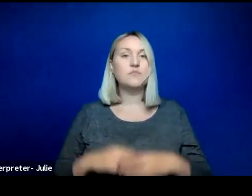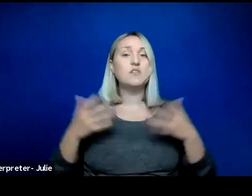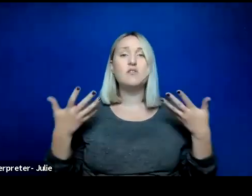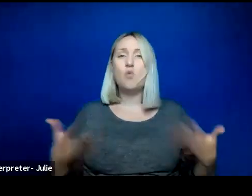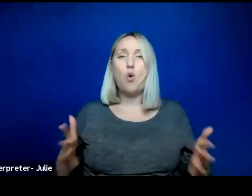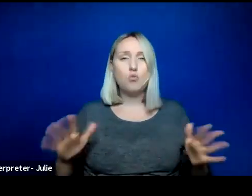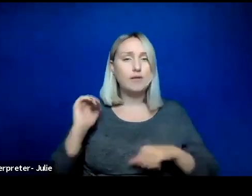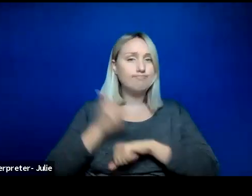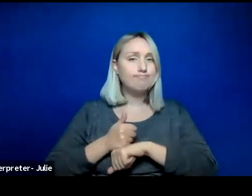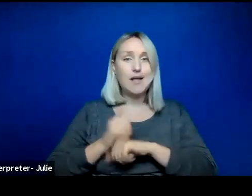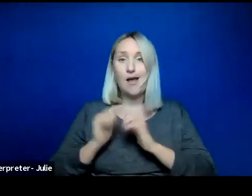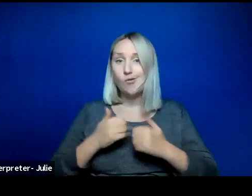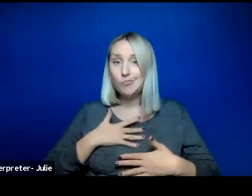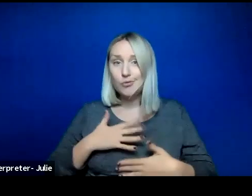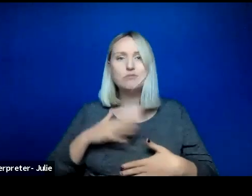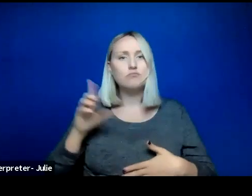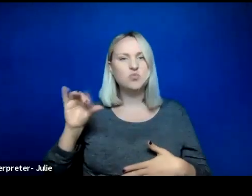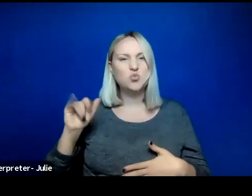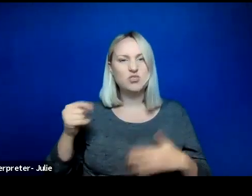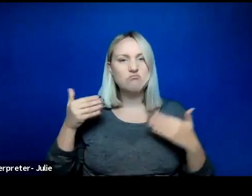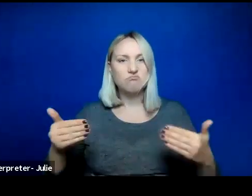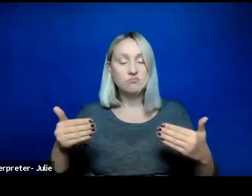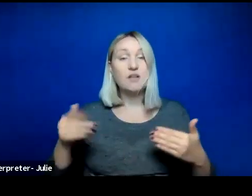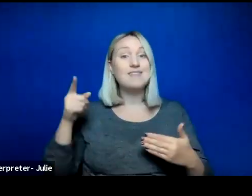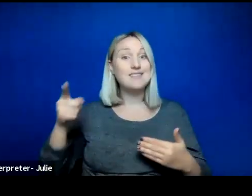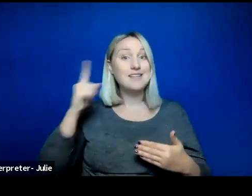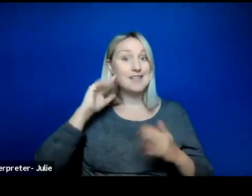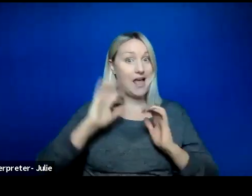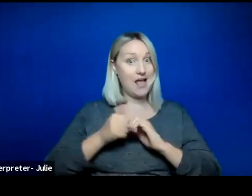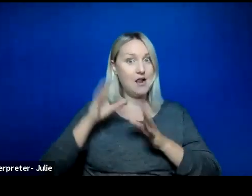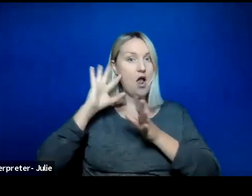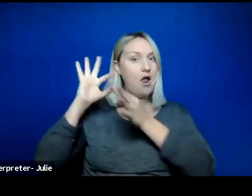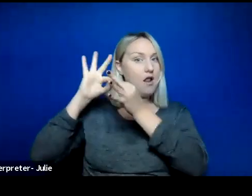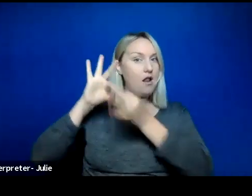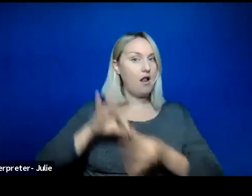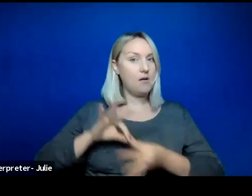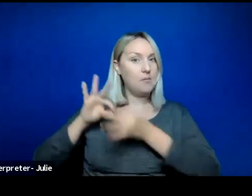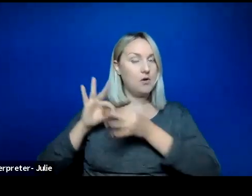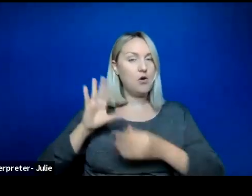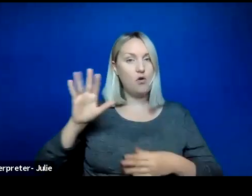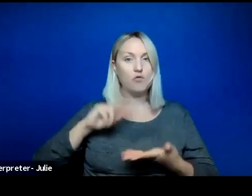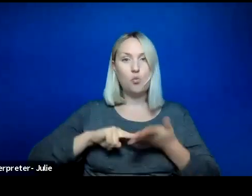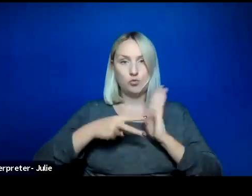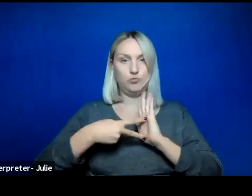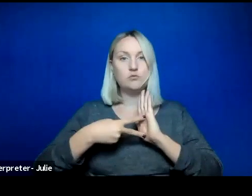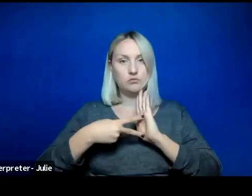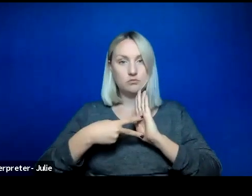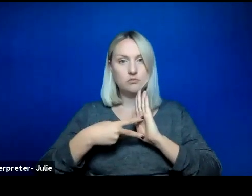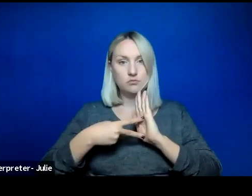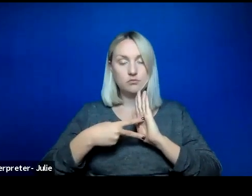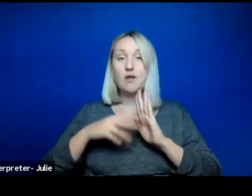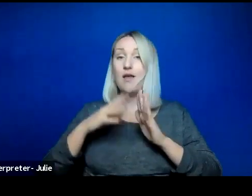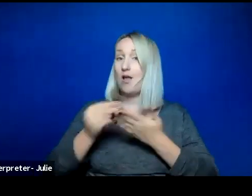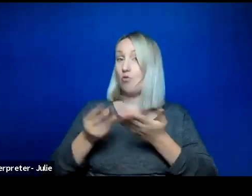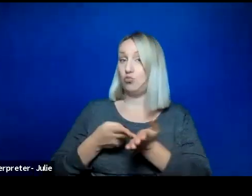is. This is an alignment of your purpose and the